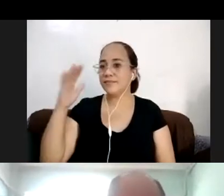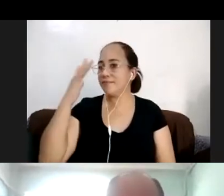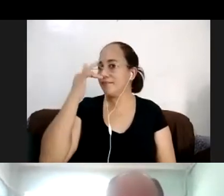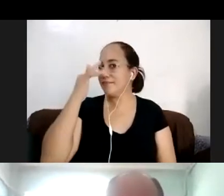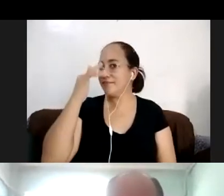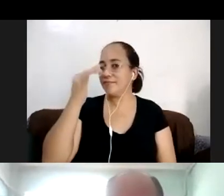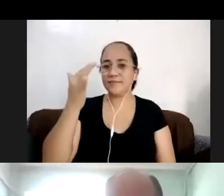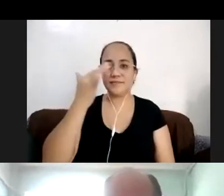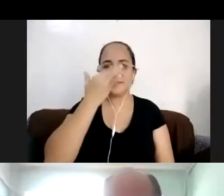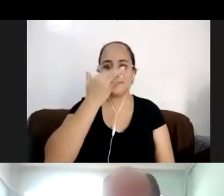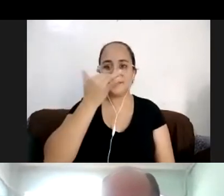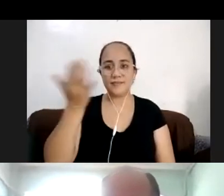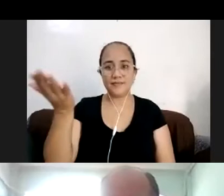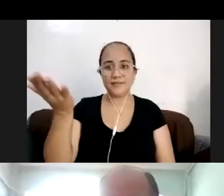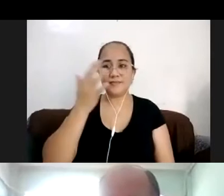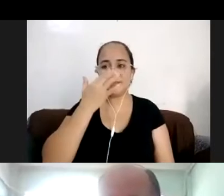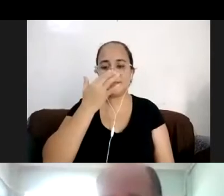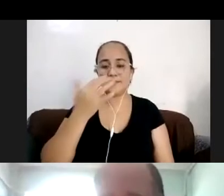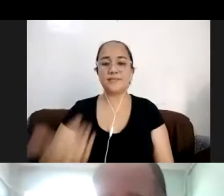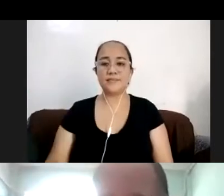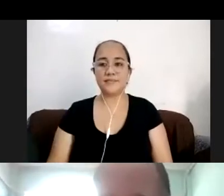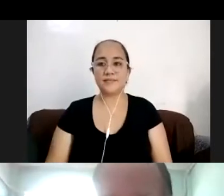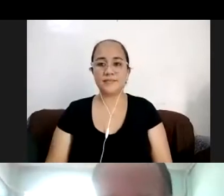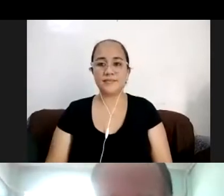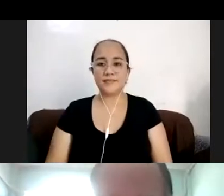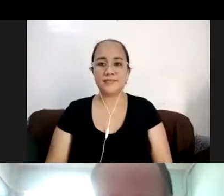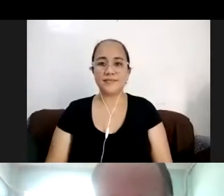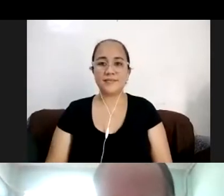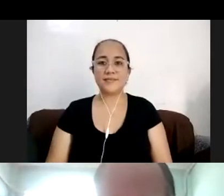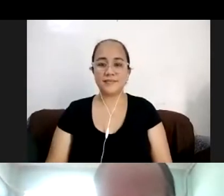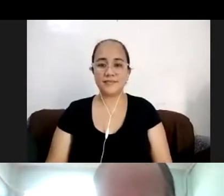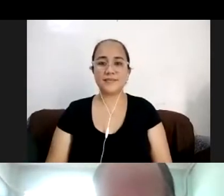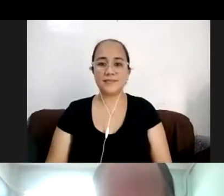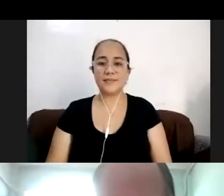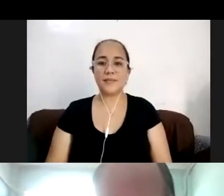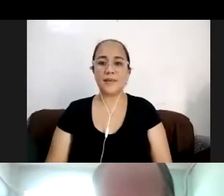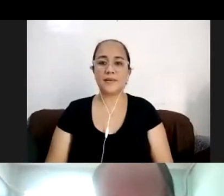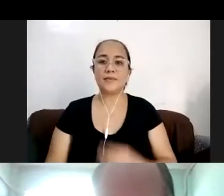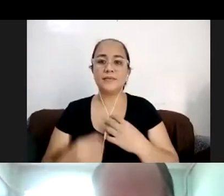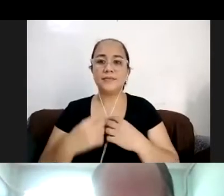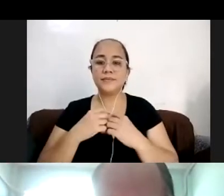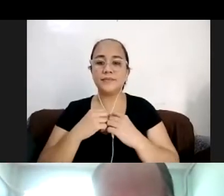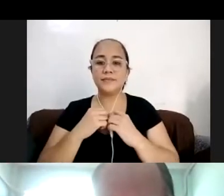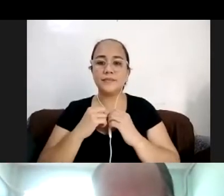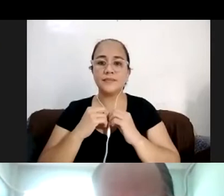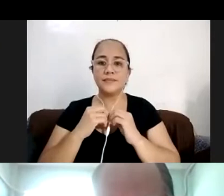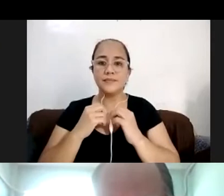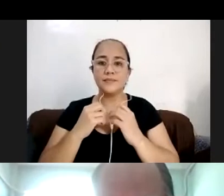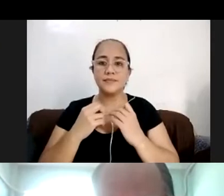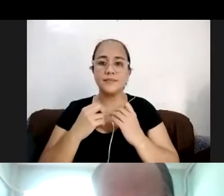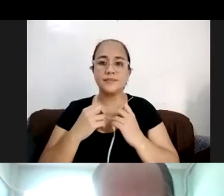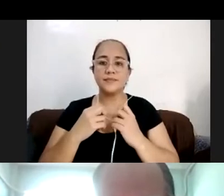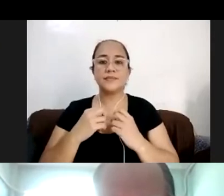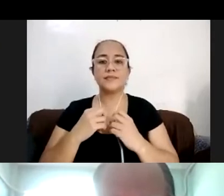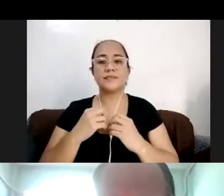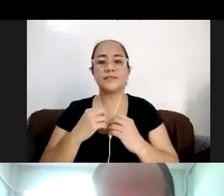One moment, we're just going to spotlight. So there, a phrase is